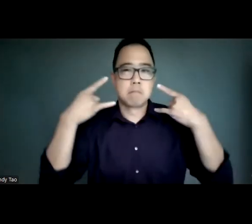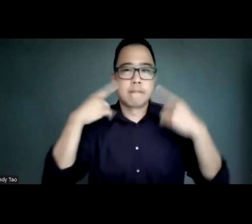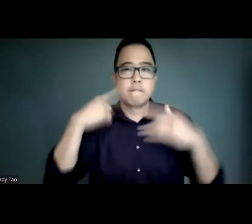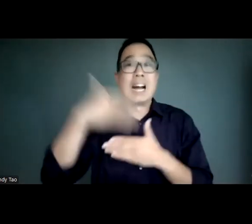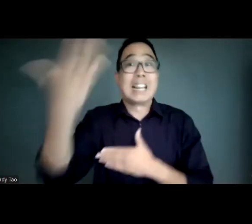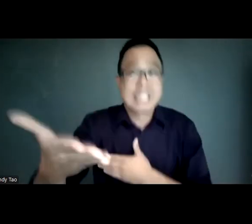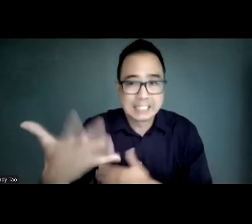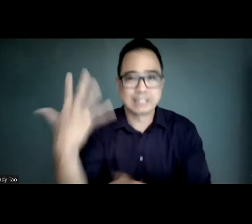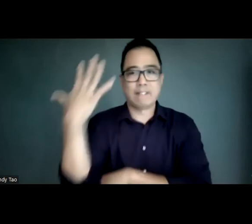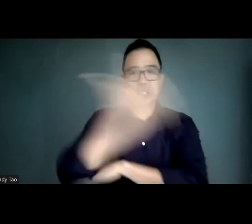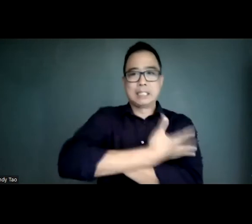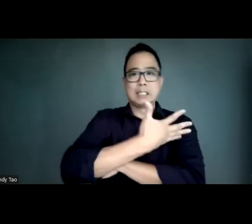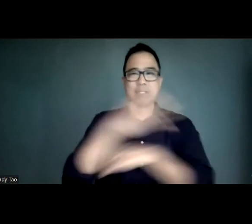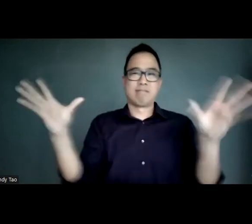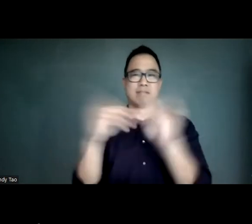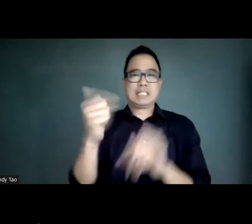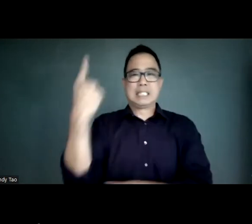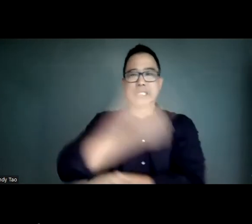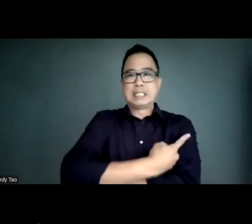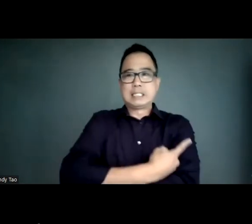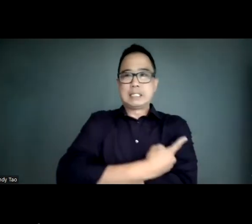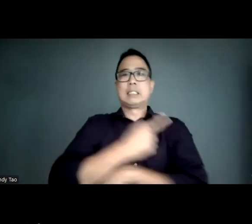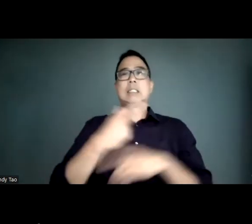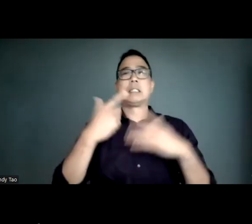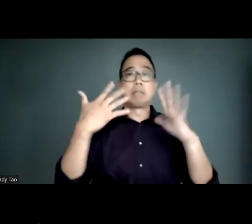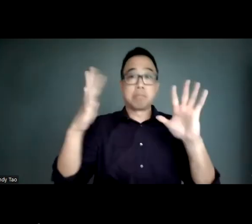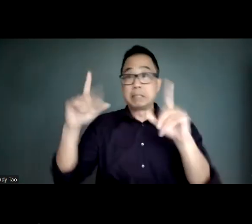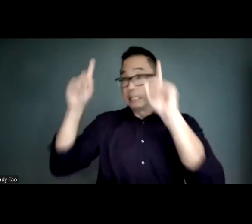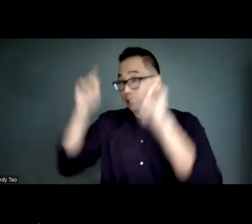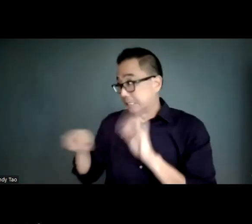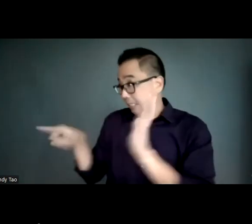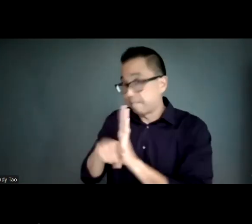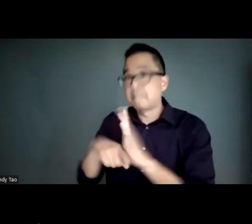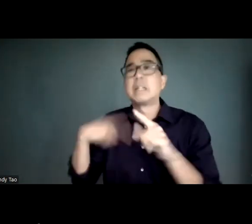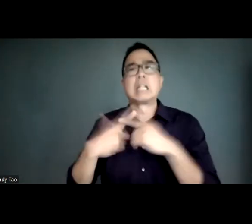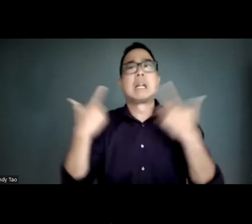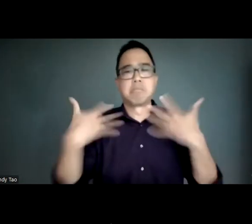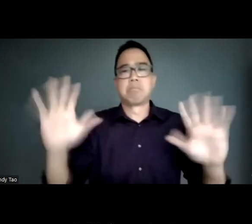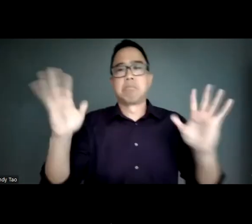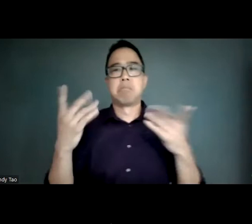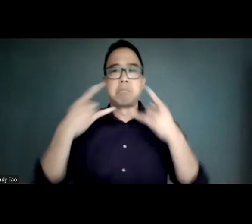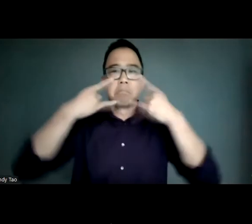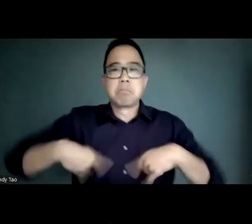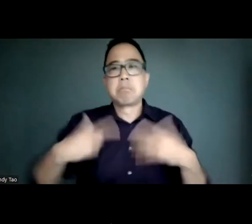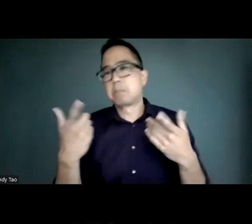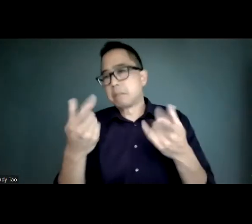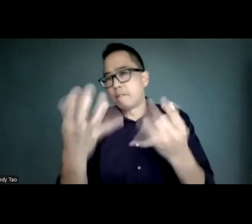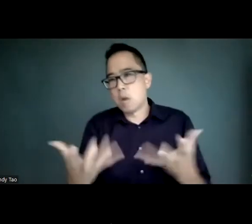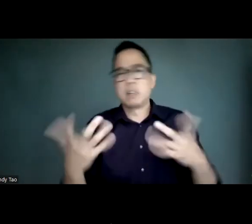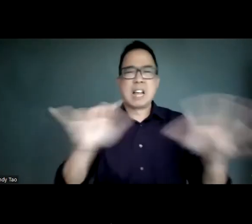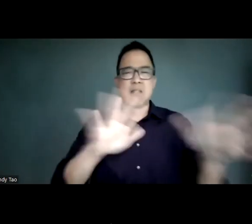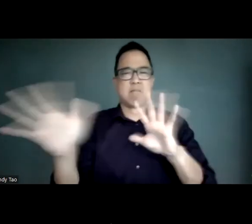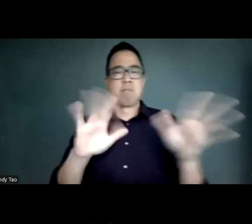5 days, after quarantining, then you go out for another 5 days and you're wearing a mask. Or I'm sorry, for 10 days. And then when you